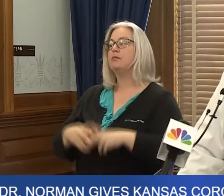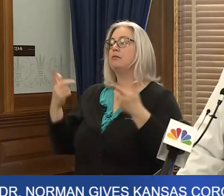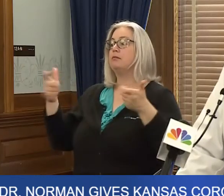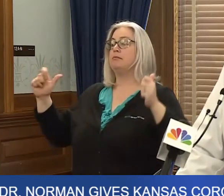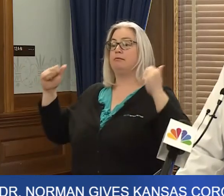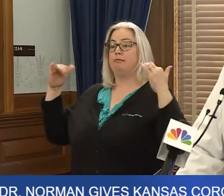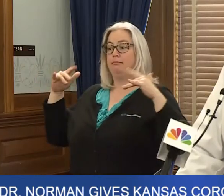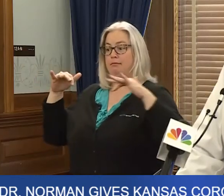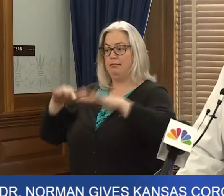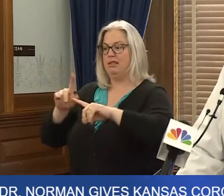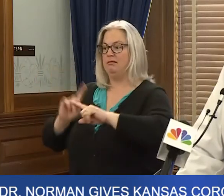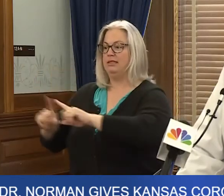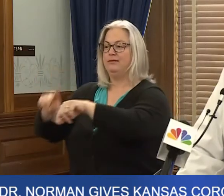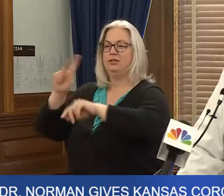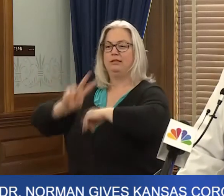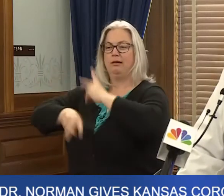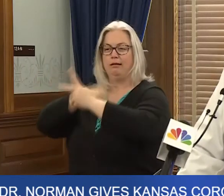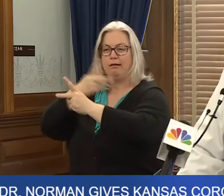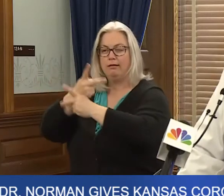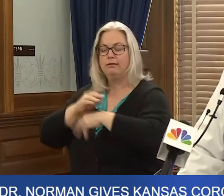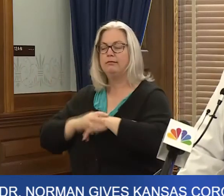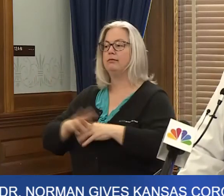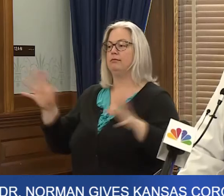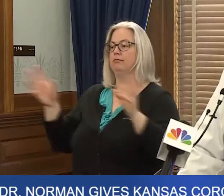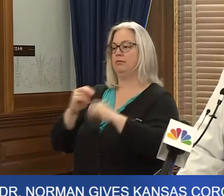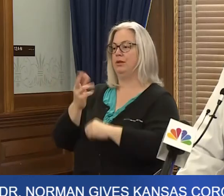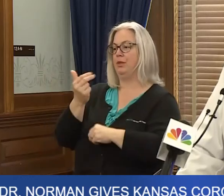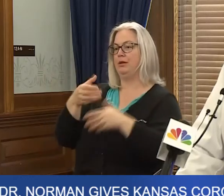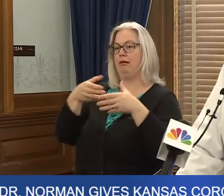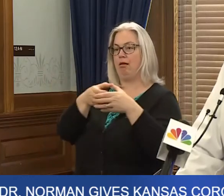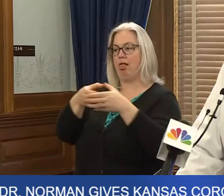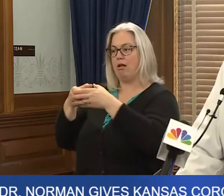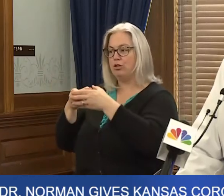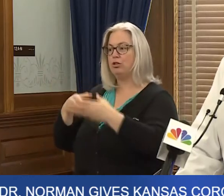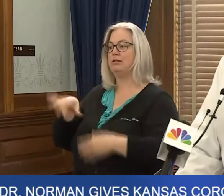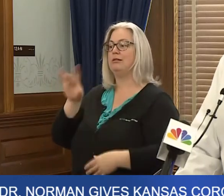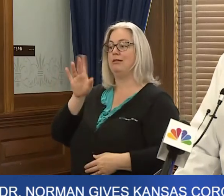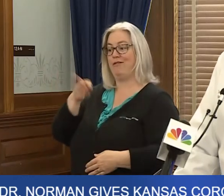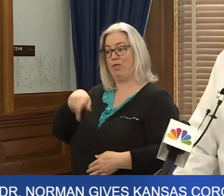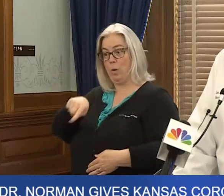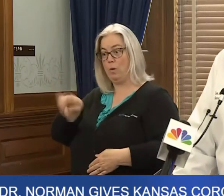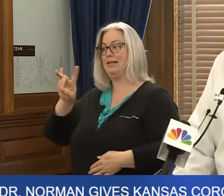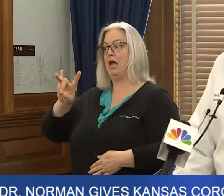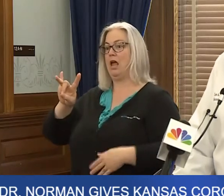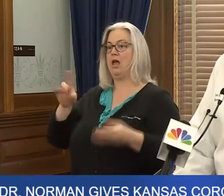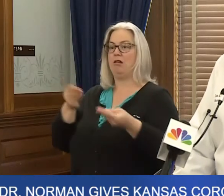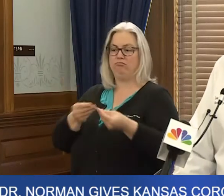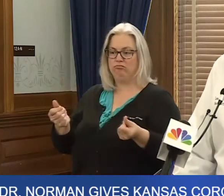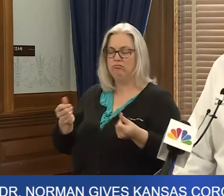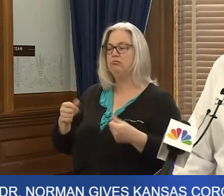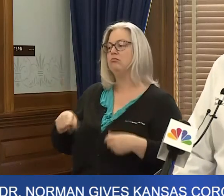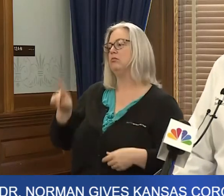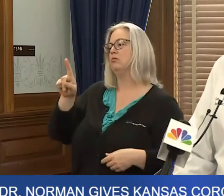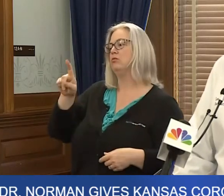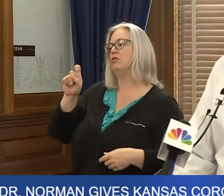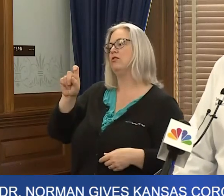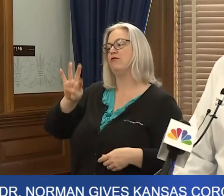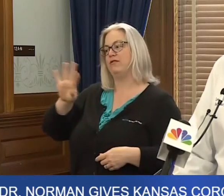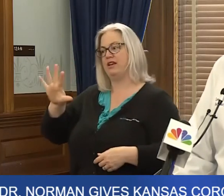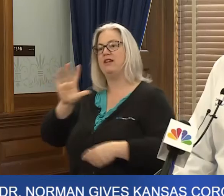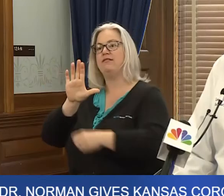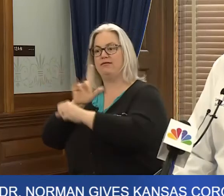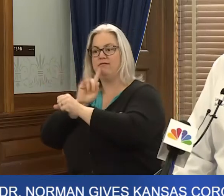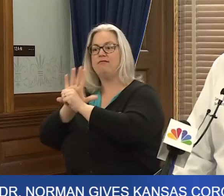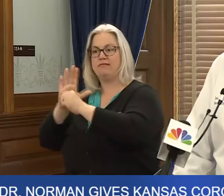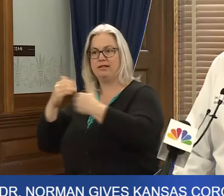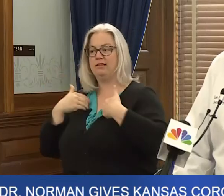Gatherings, various kinds of gatherings, 13 clusters, 8 of which are inactive now, accounting for 145 cases and